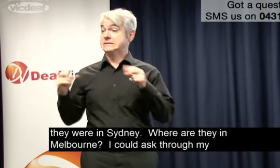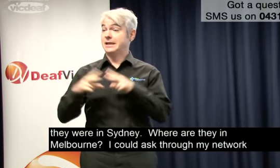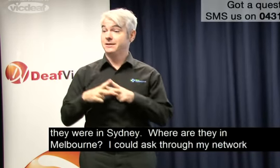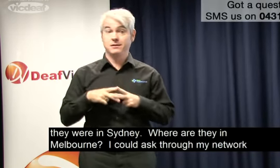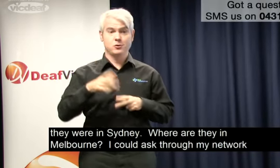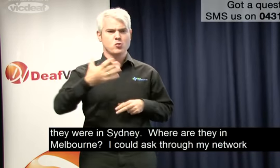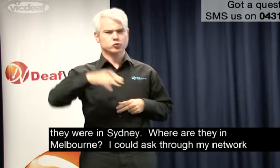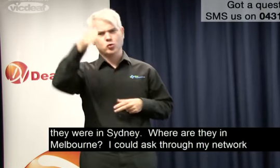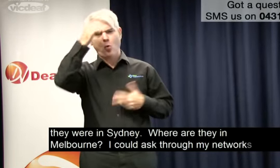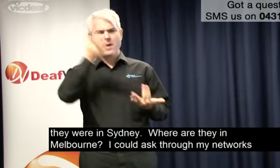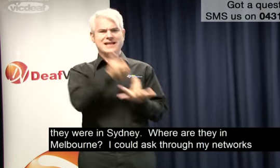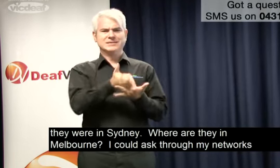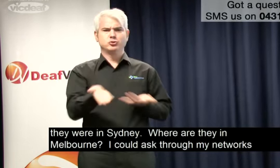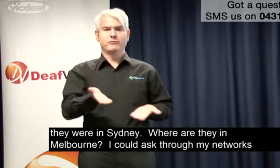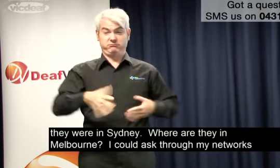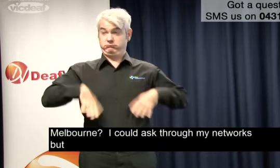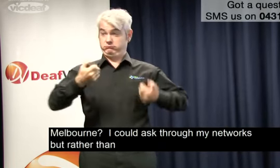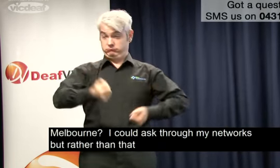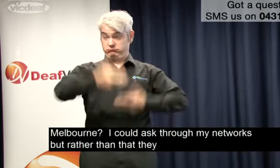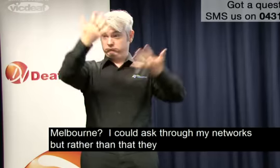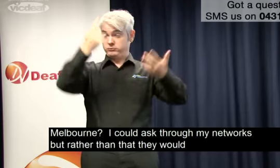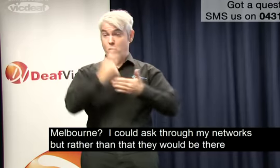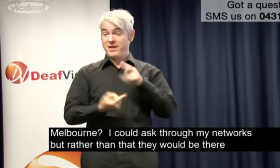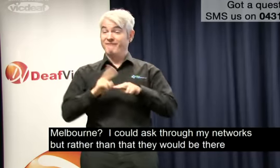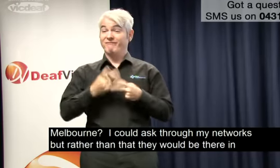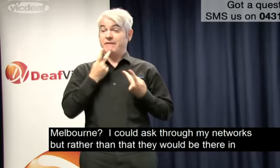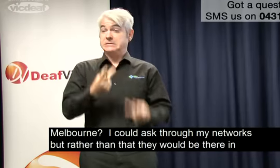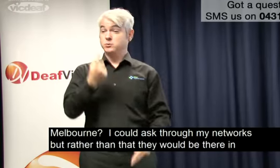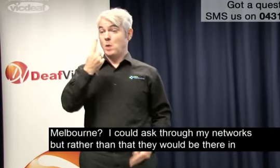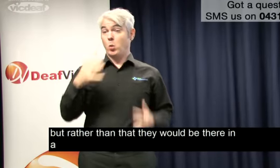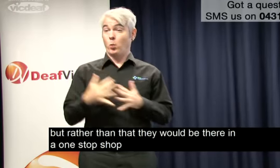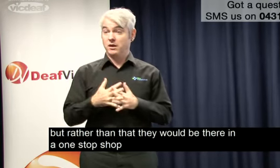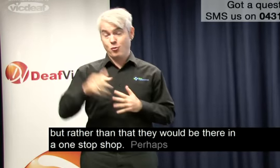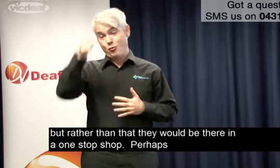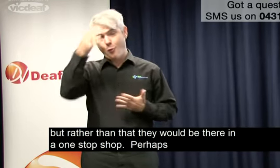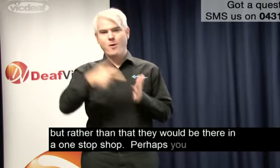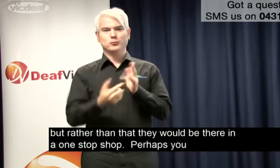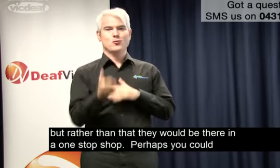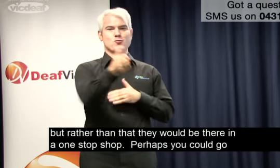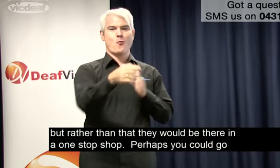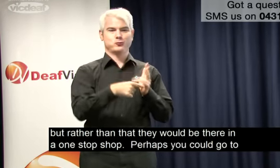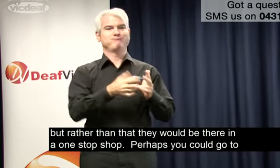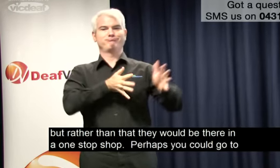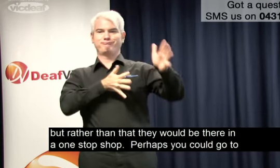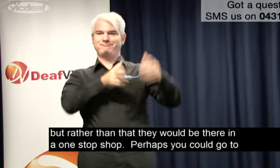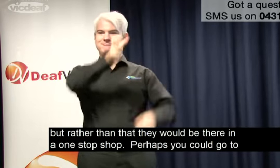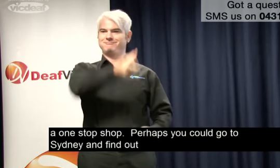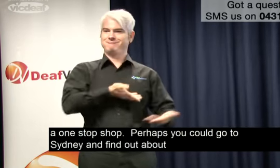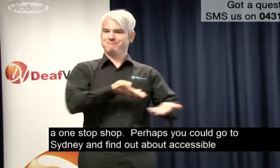Melbourne. And perhaps if you were to go up to Sydney and find out about accessible services, a click of a button, you would be able to find that